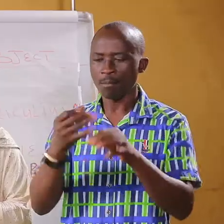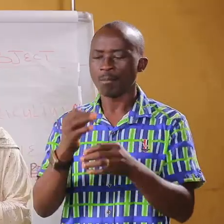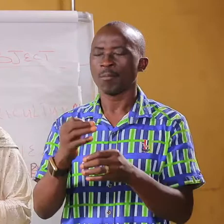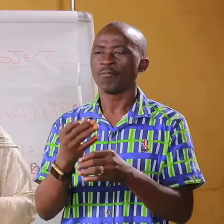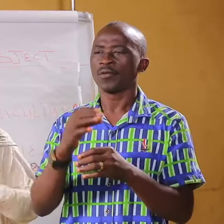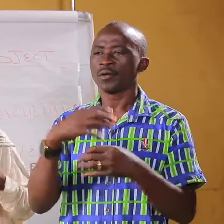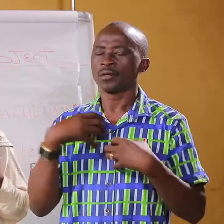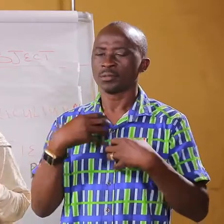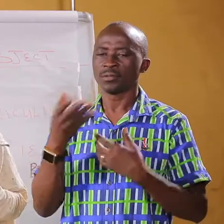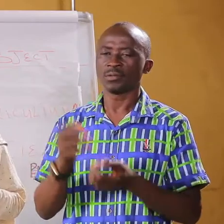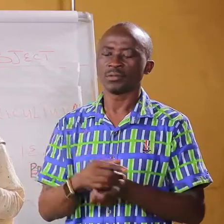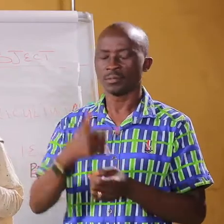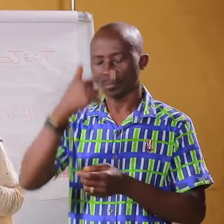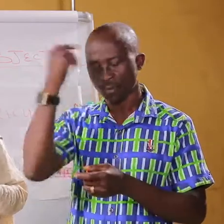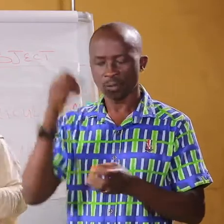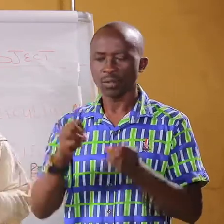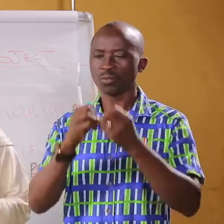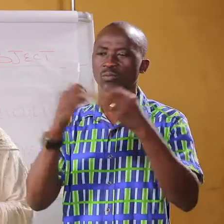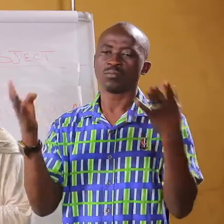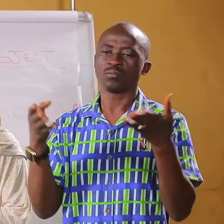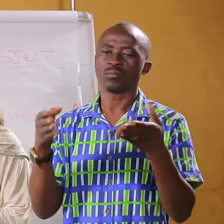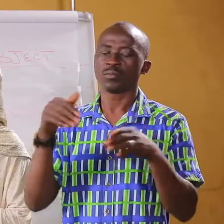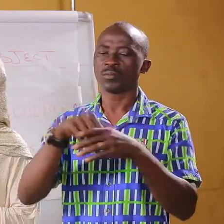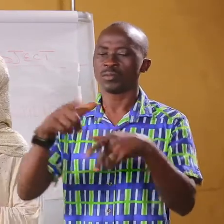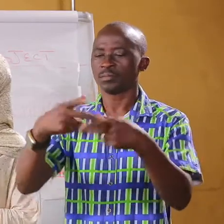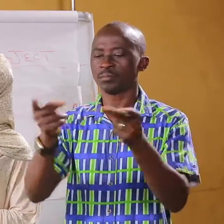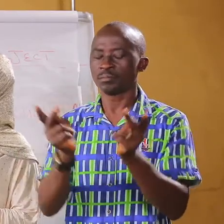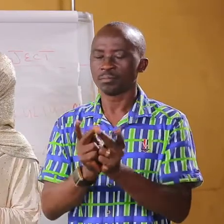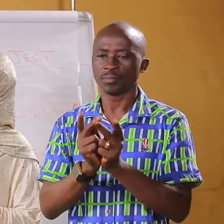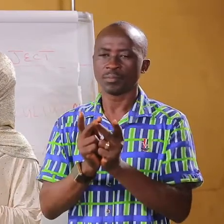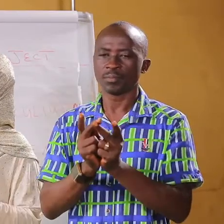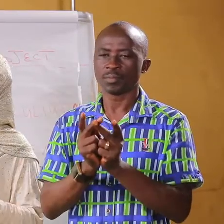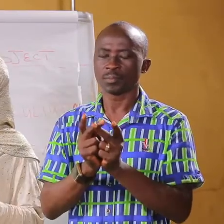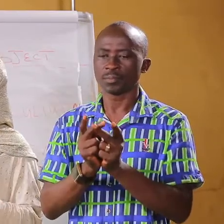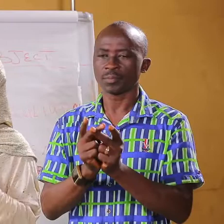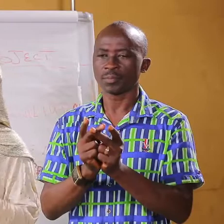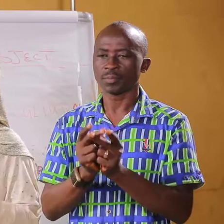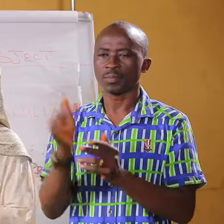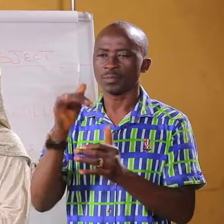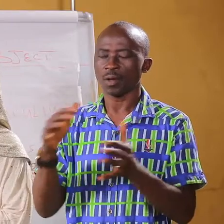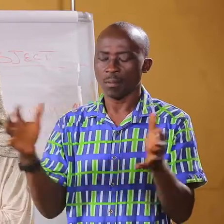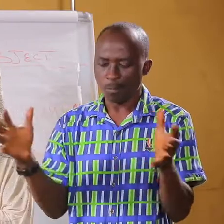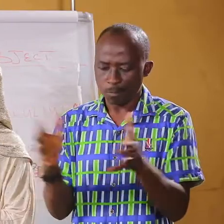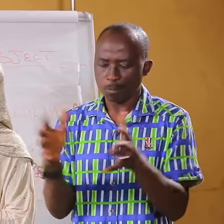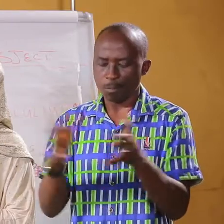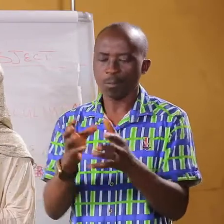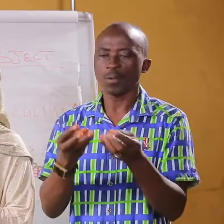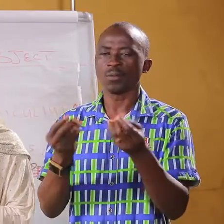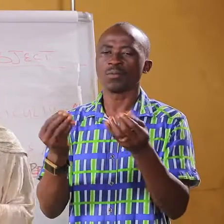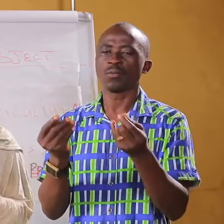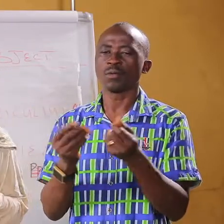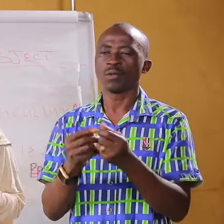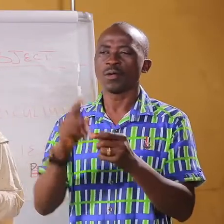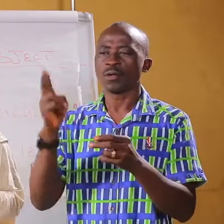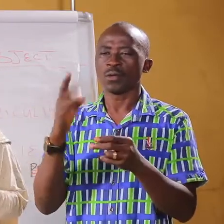These animals, because there are too many on a land, so they what? They compact the soil using